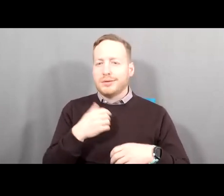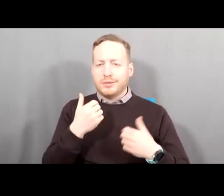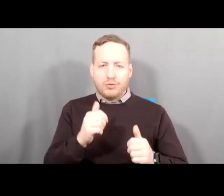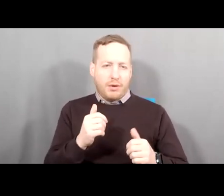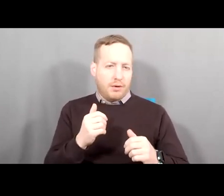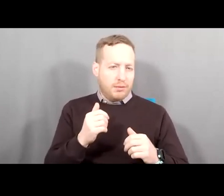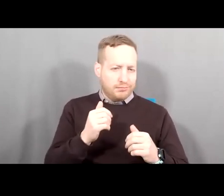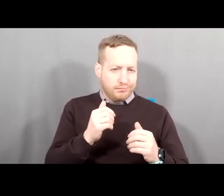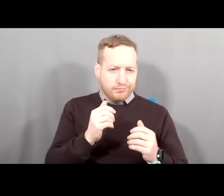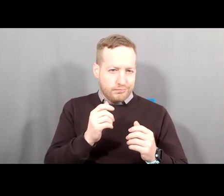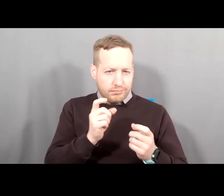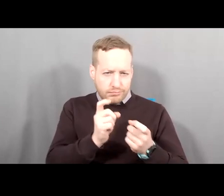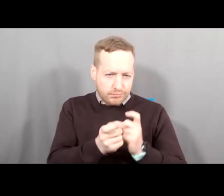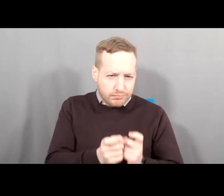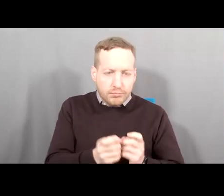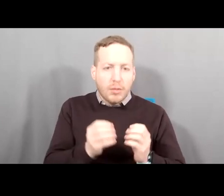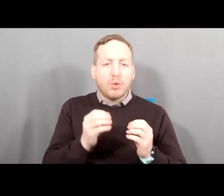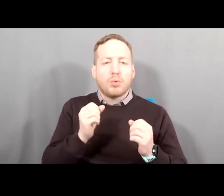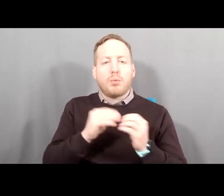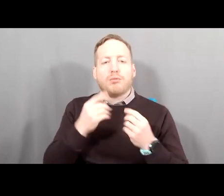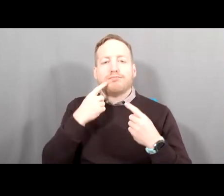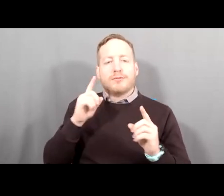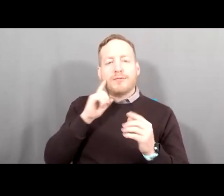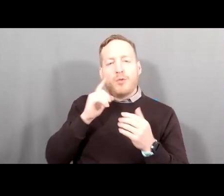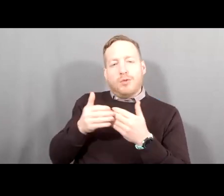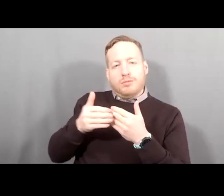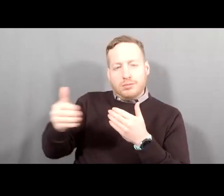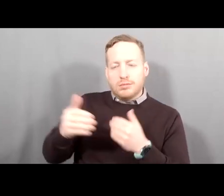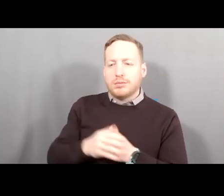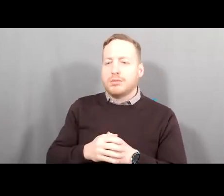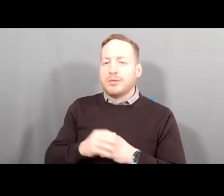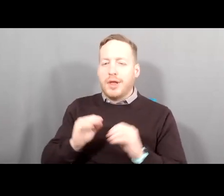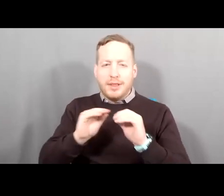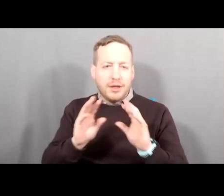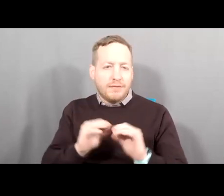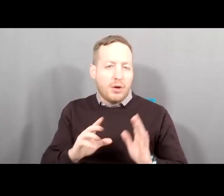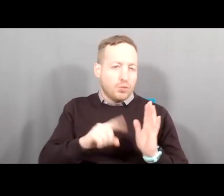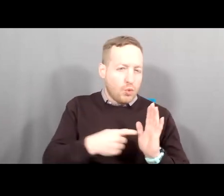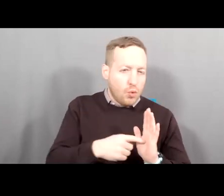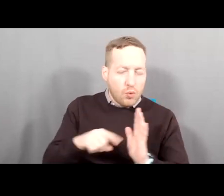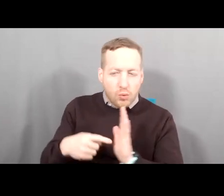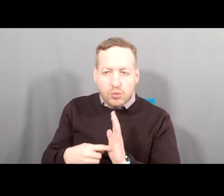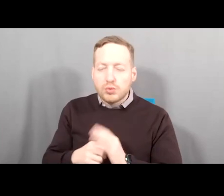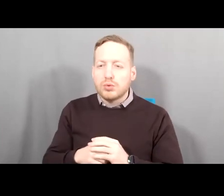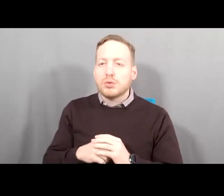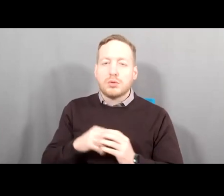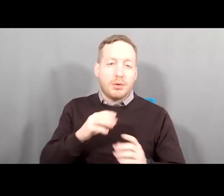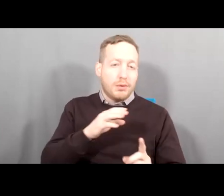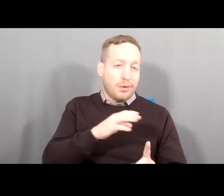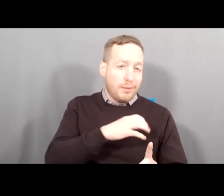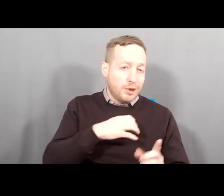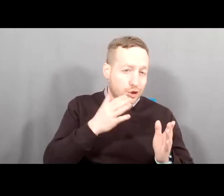our organization, try to do some analytics and do some future planning,